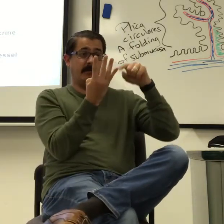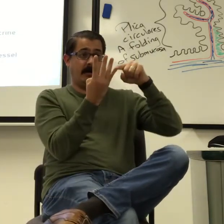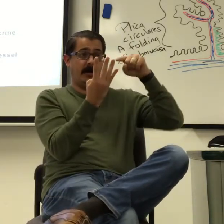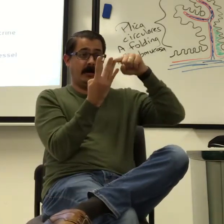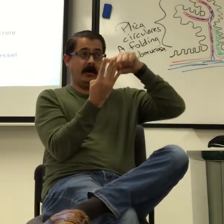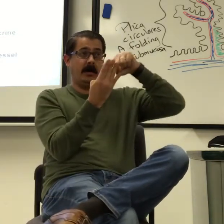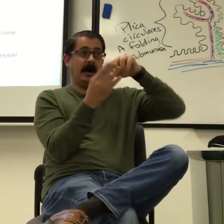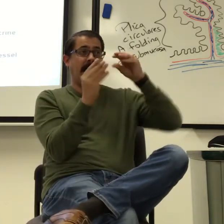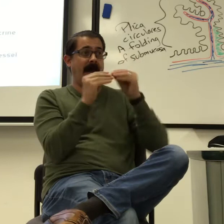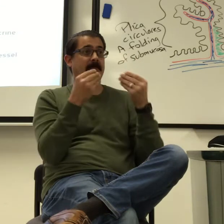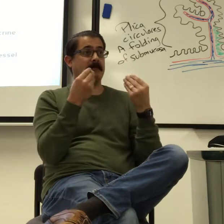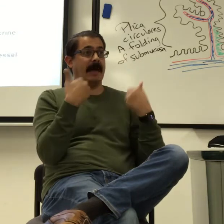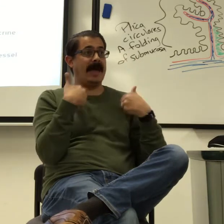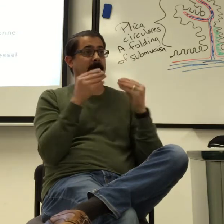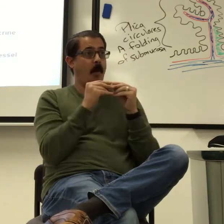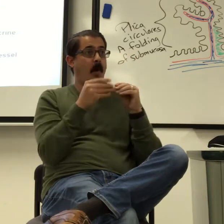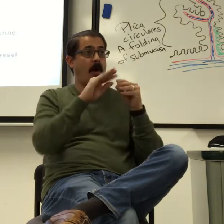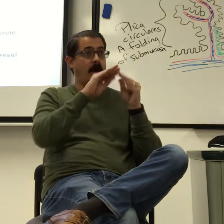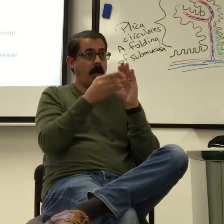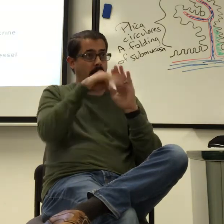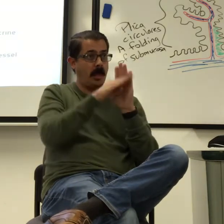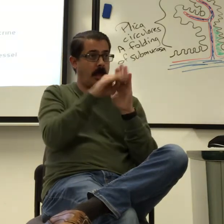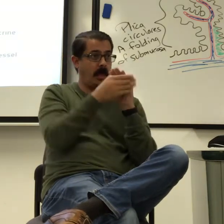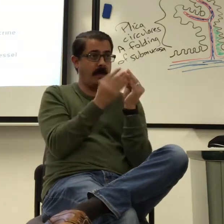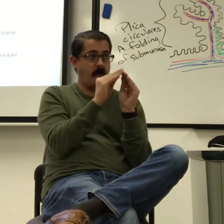Sometimes it's called quote unquote